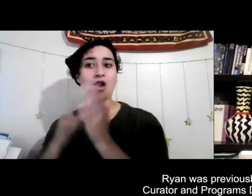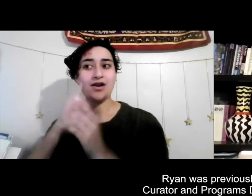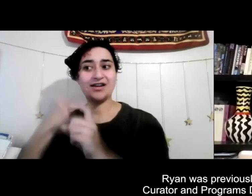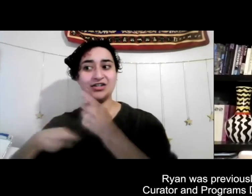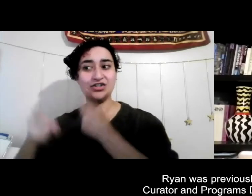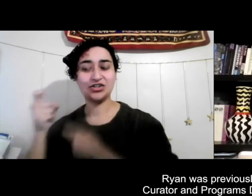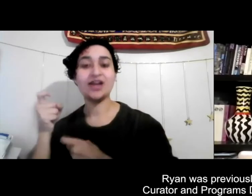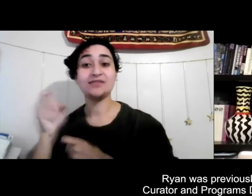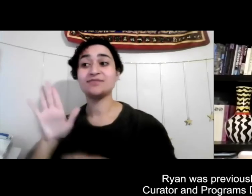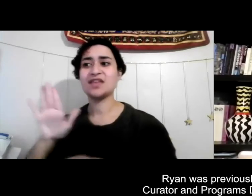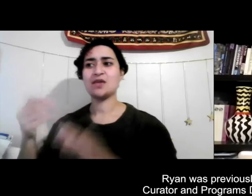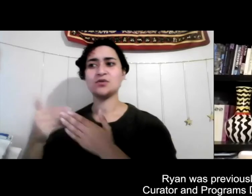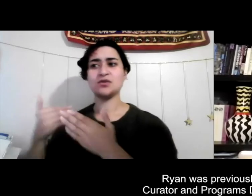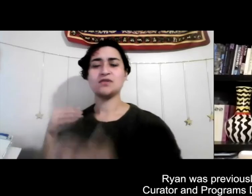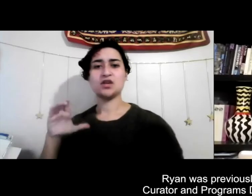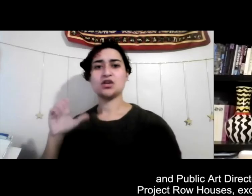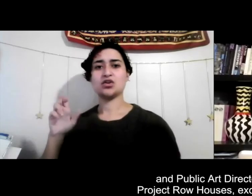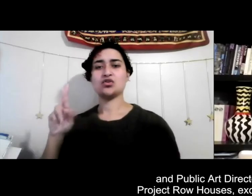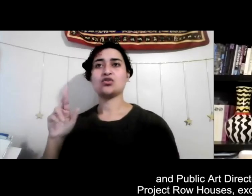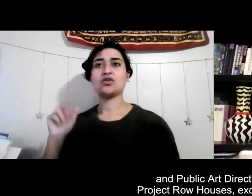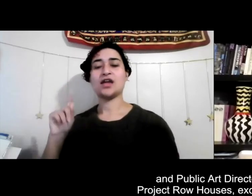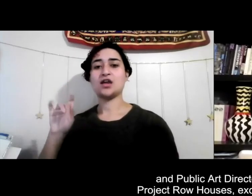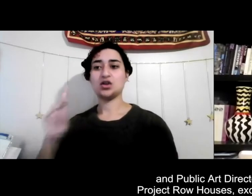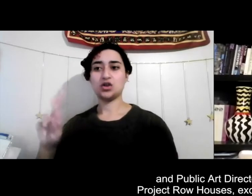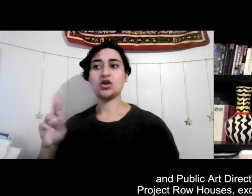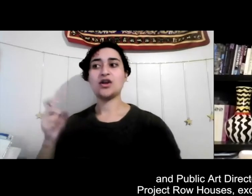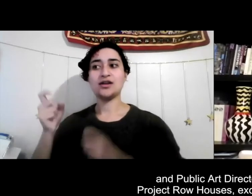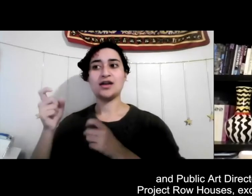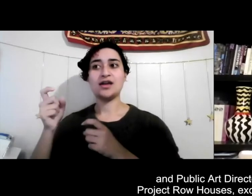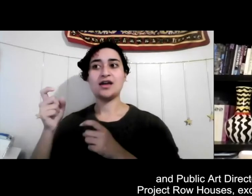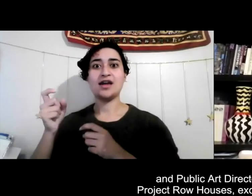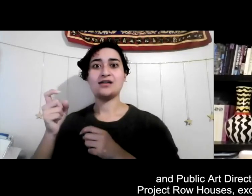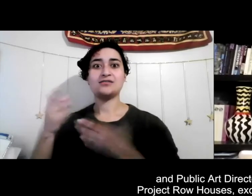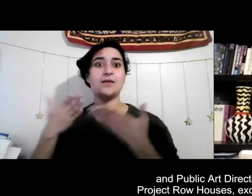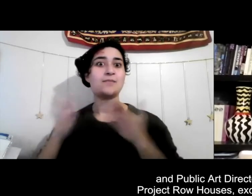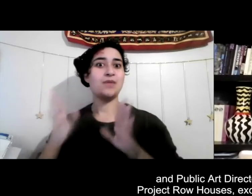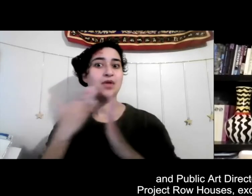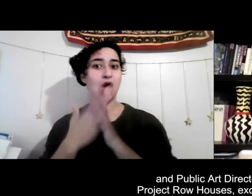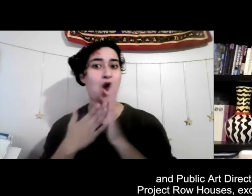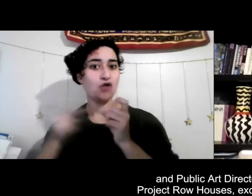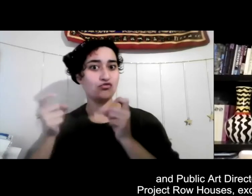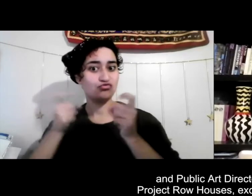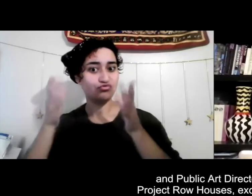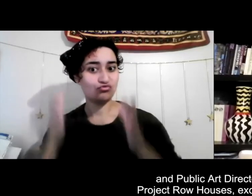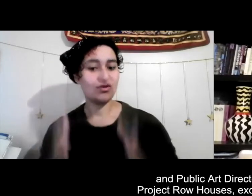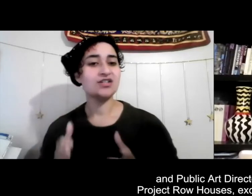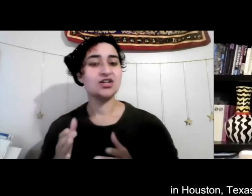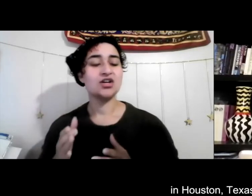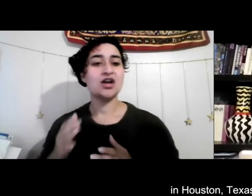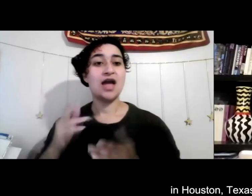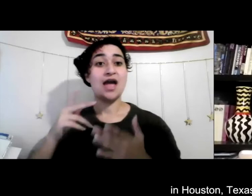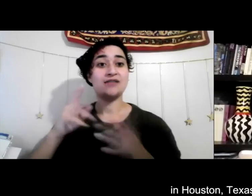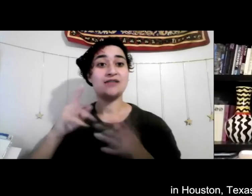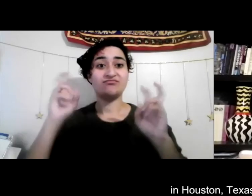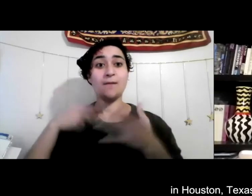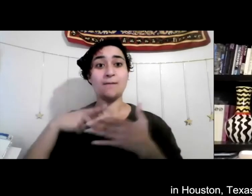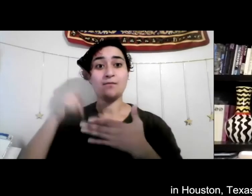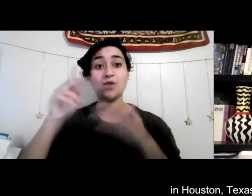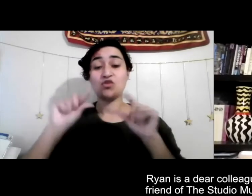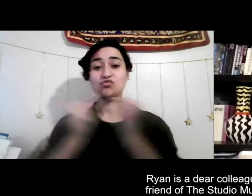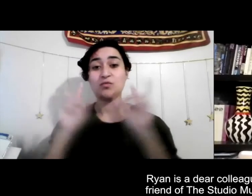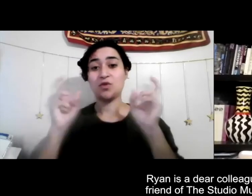a curator and programs director and public art director at Project Row Houses, in Houston,